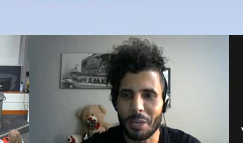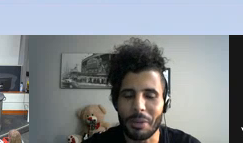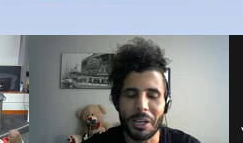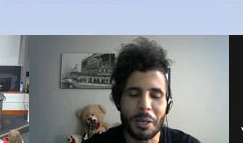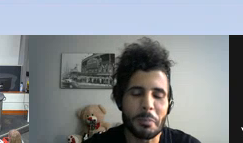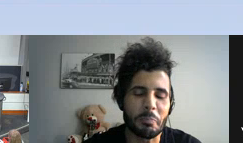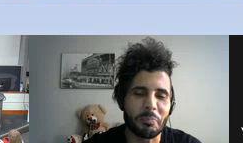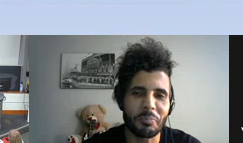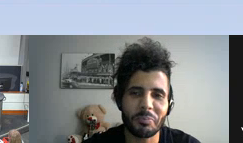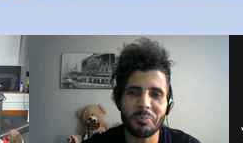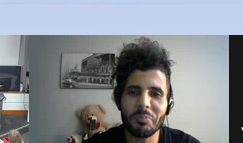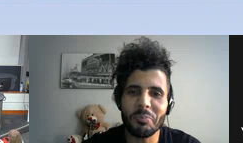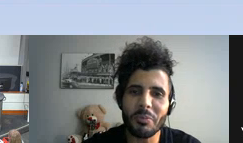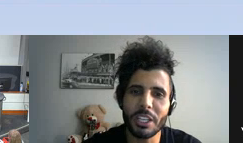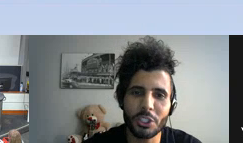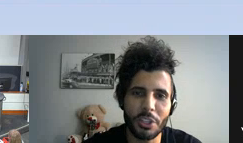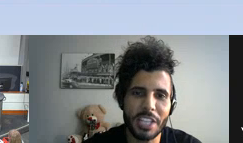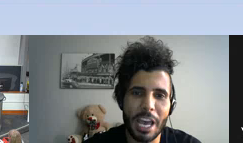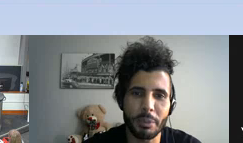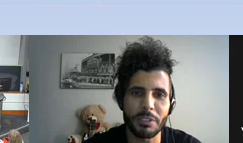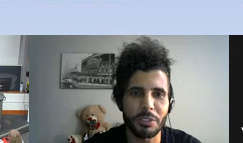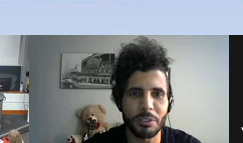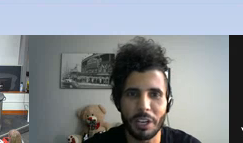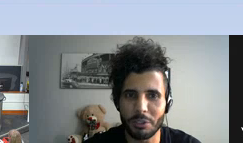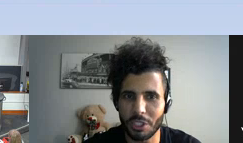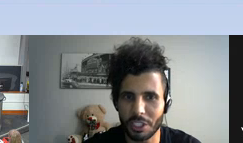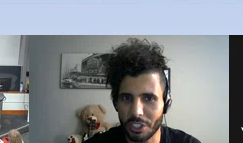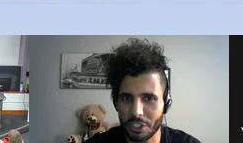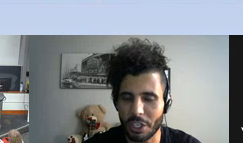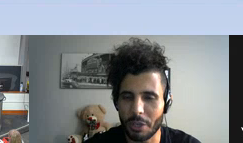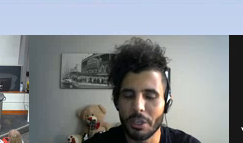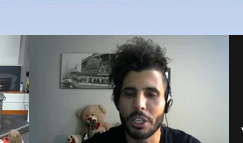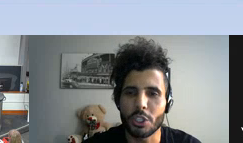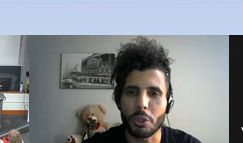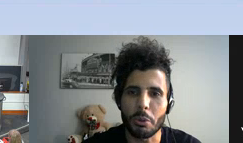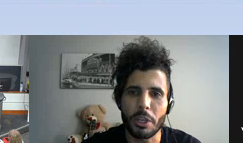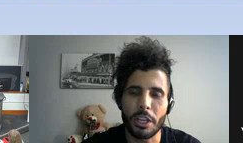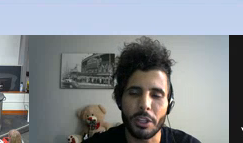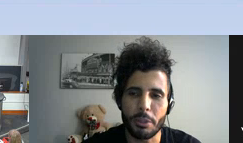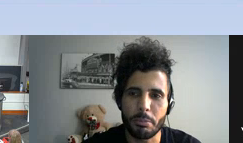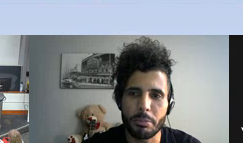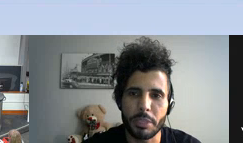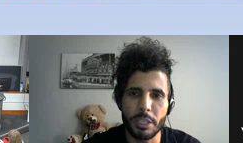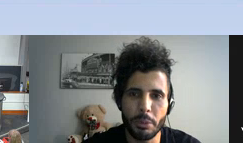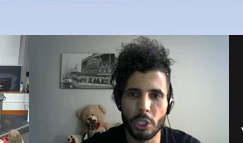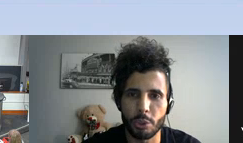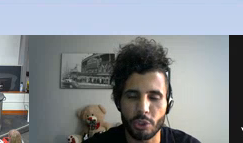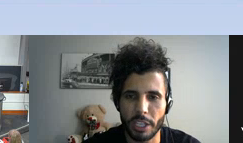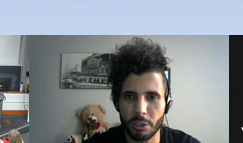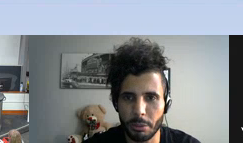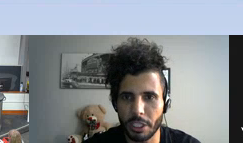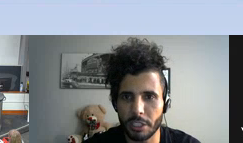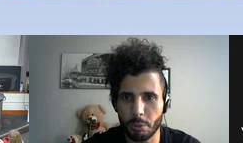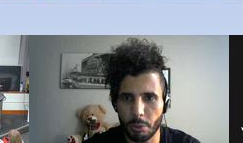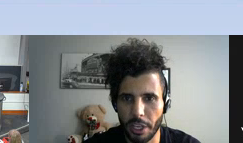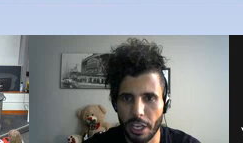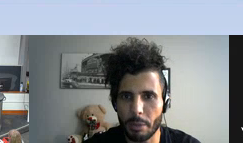time. So this happened 55 to 60 years ago. So the people who tried to communicate with him,